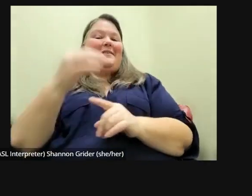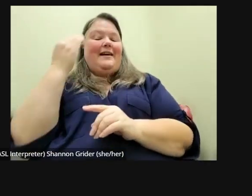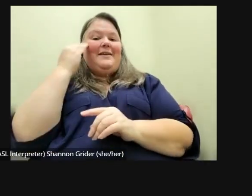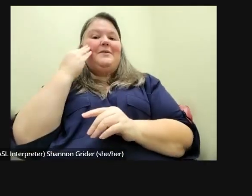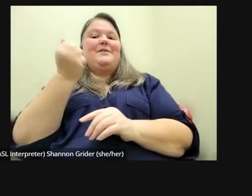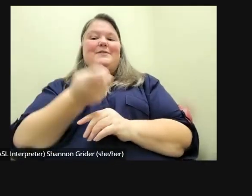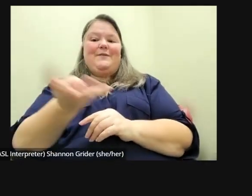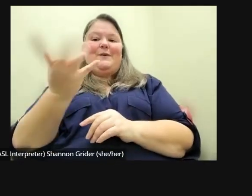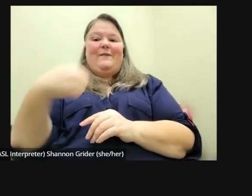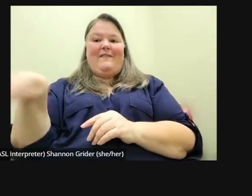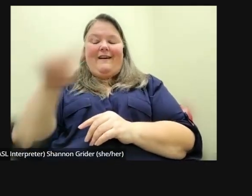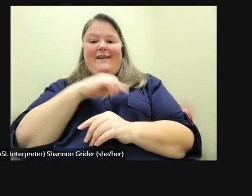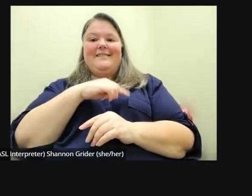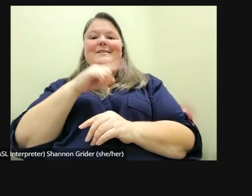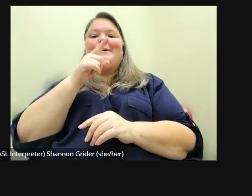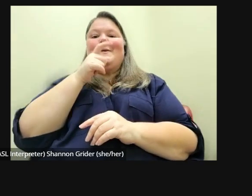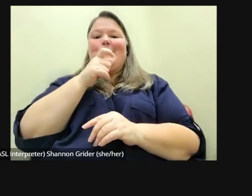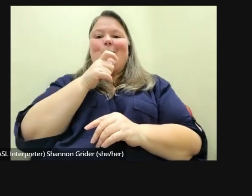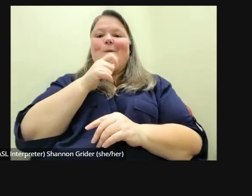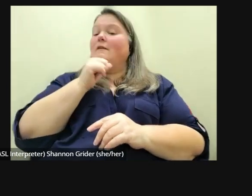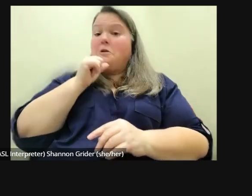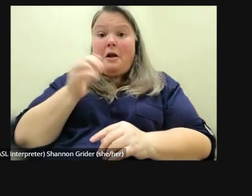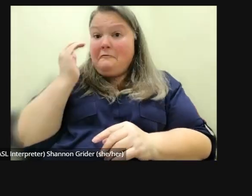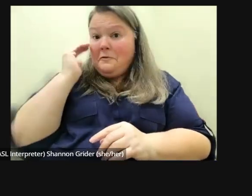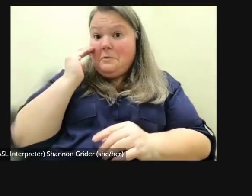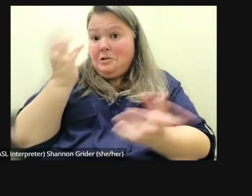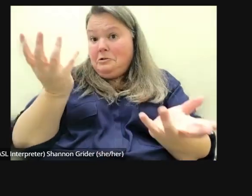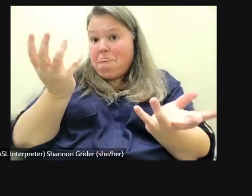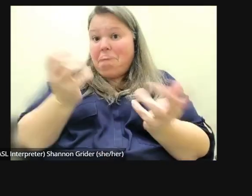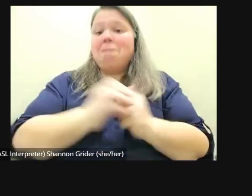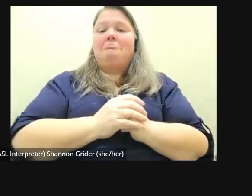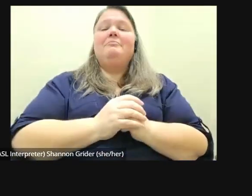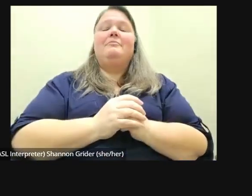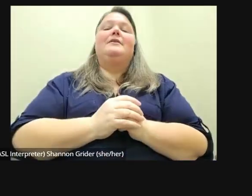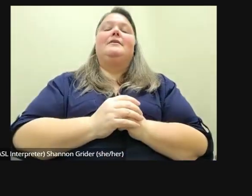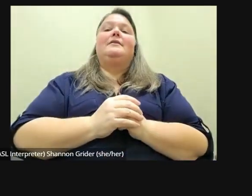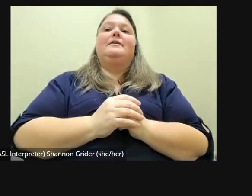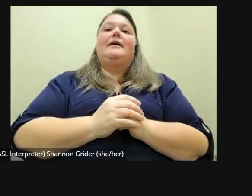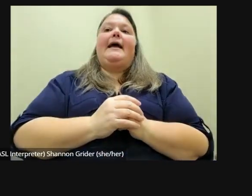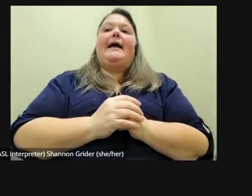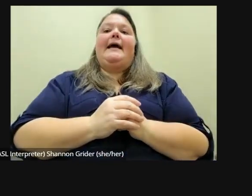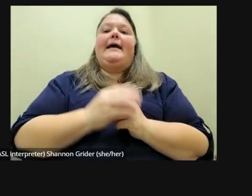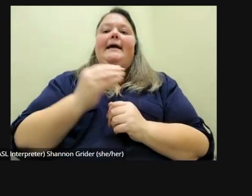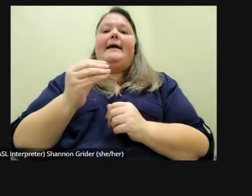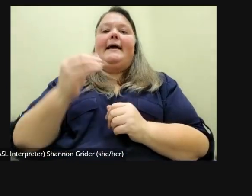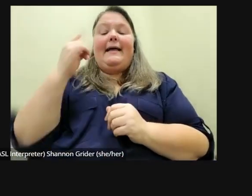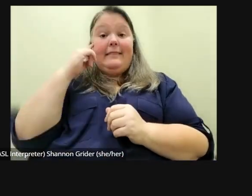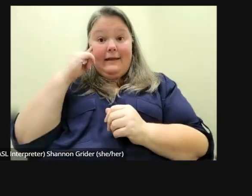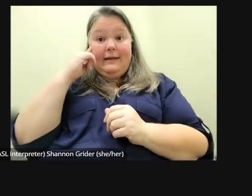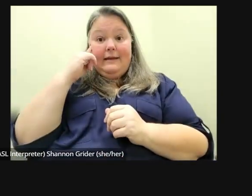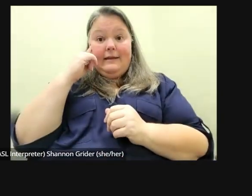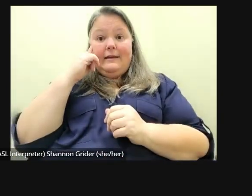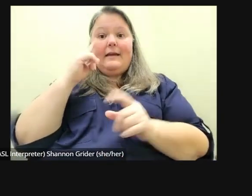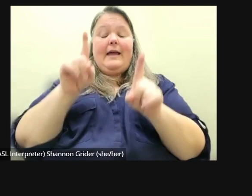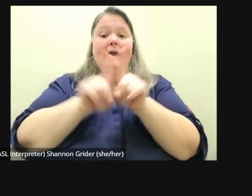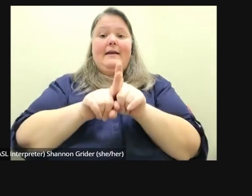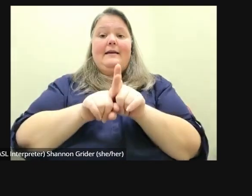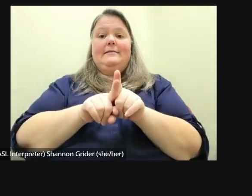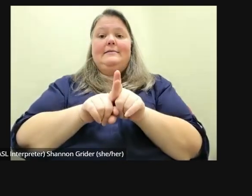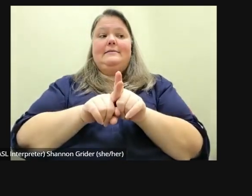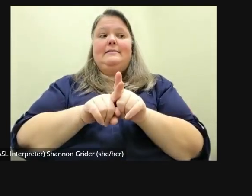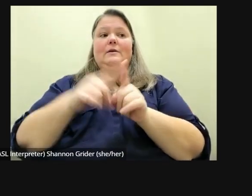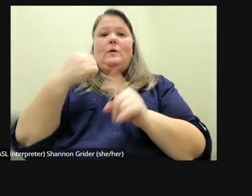who maybe are not too familiar with the report. And I think that as we've continued